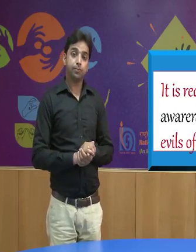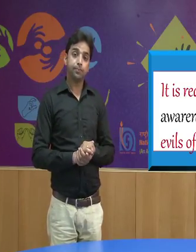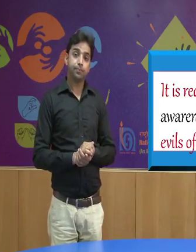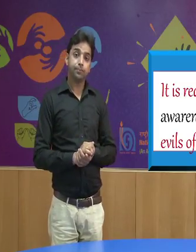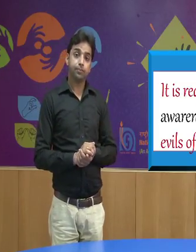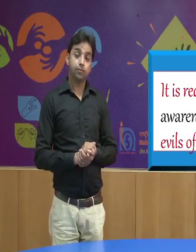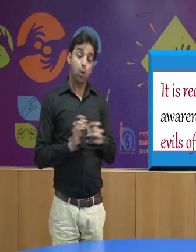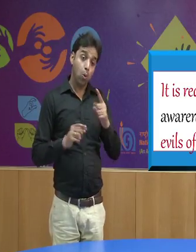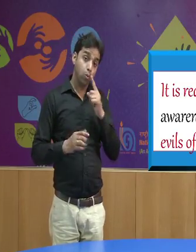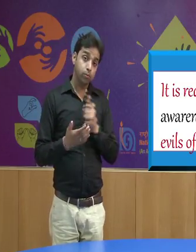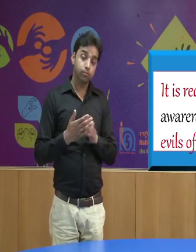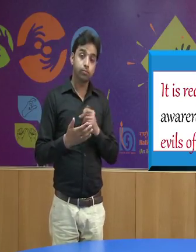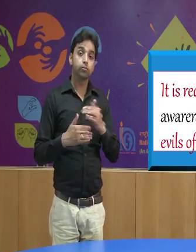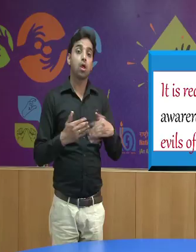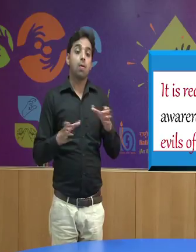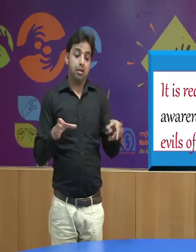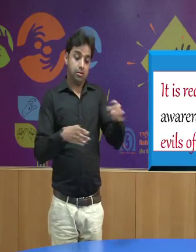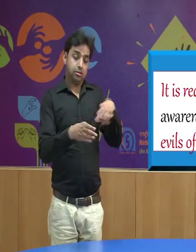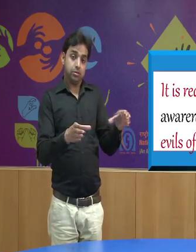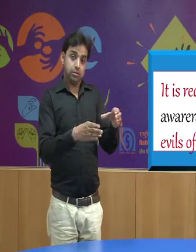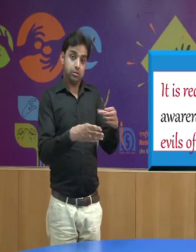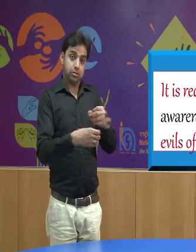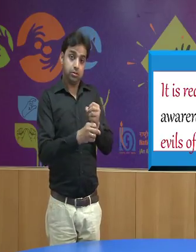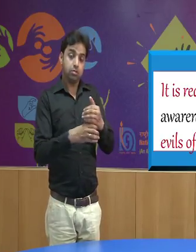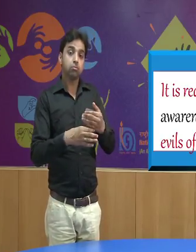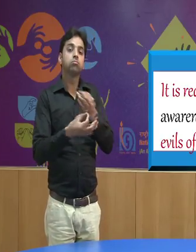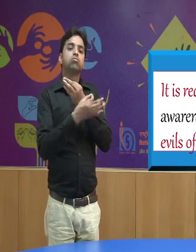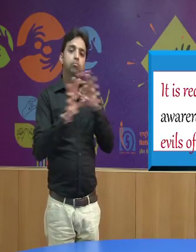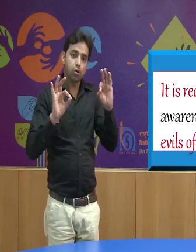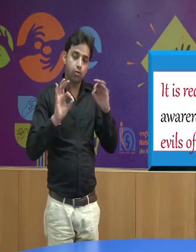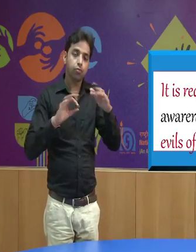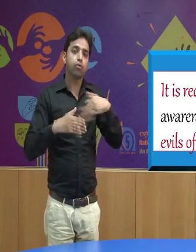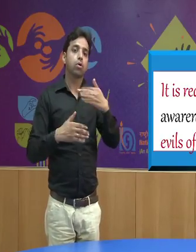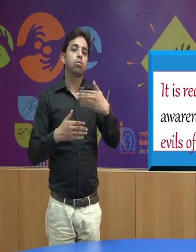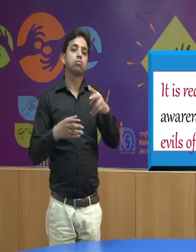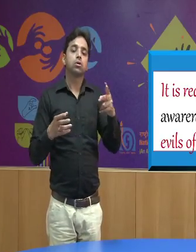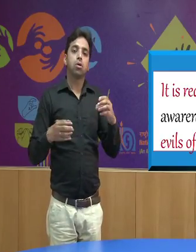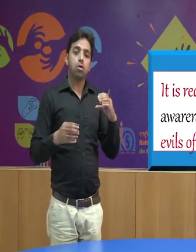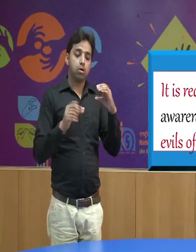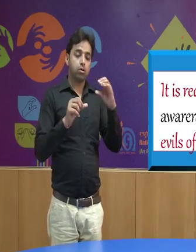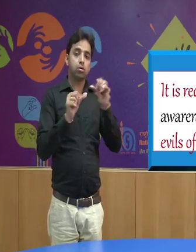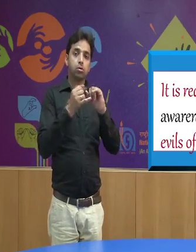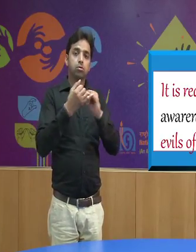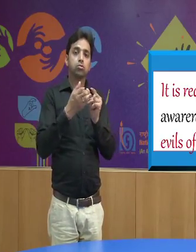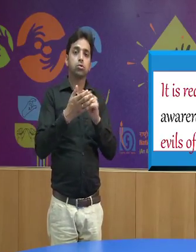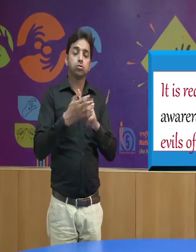Only then our society will become free from the curse of addiction.